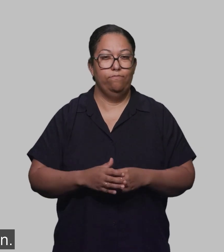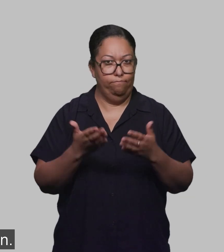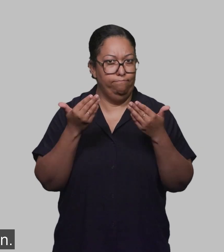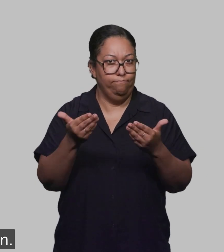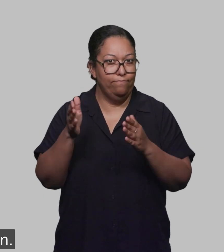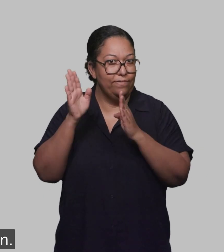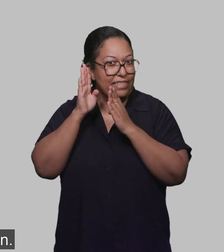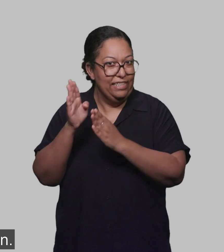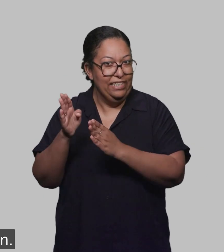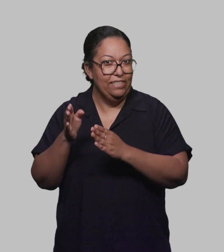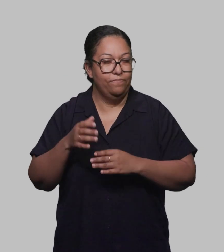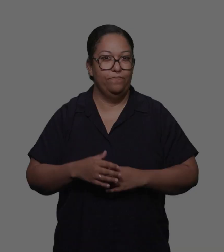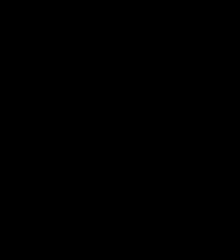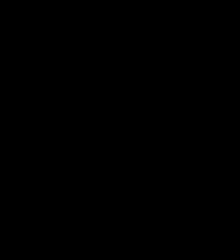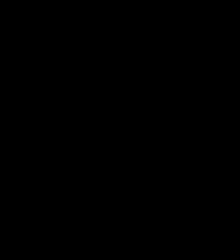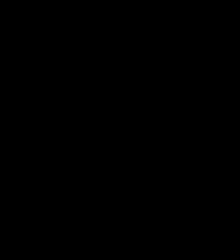So listen.